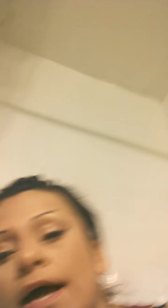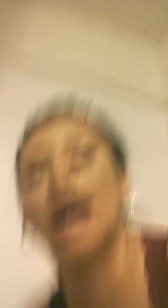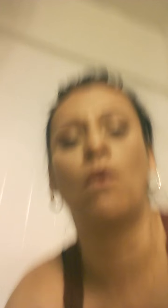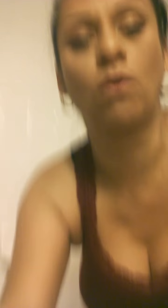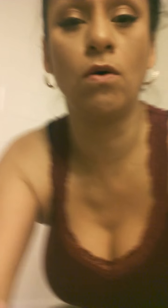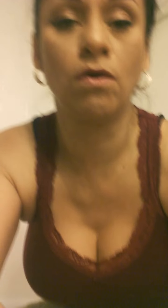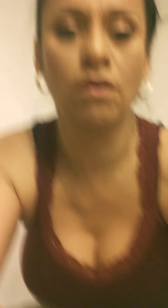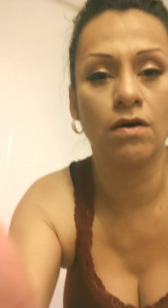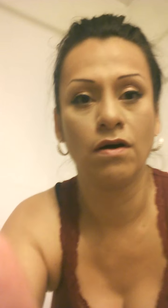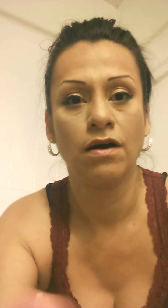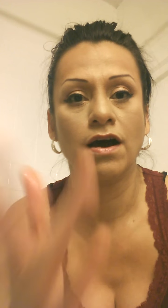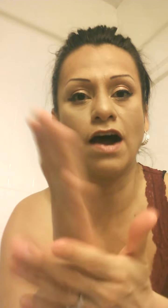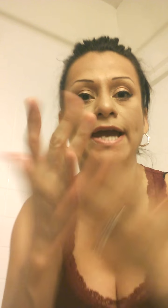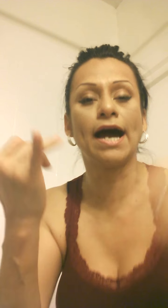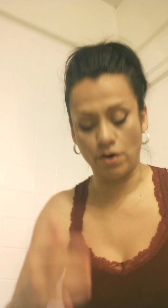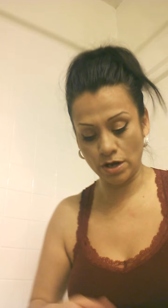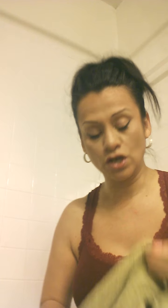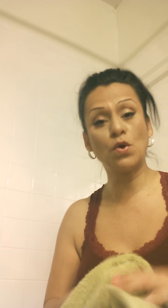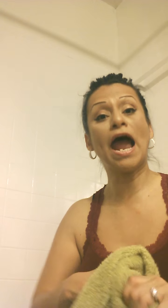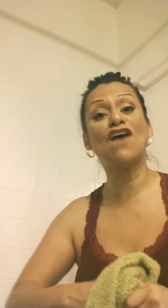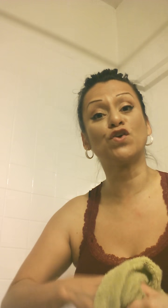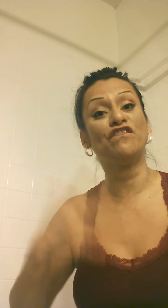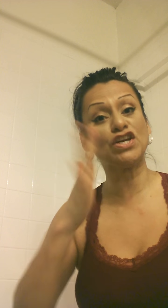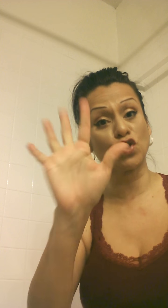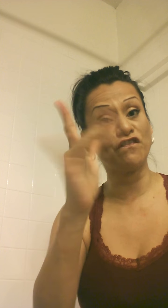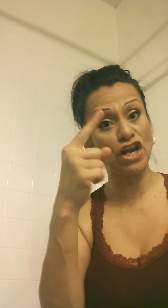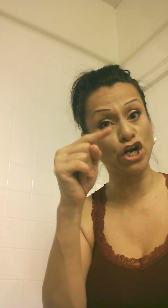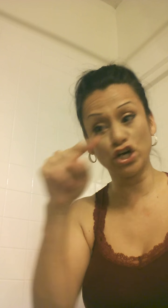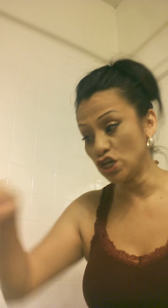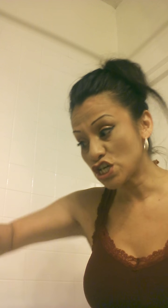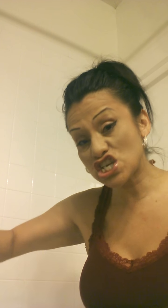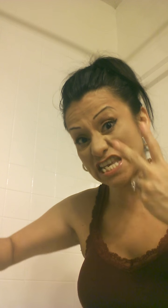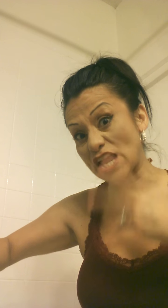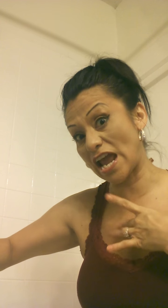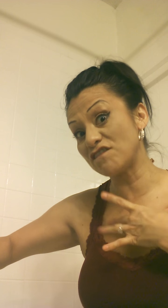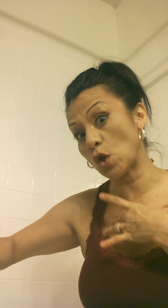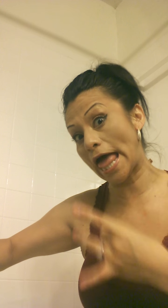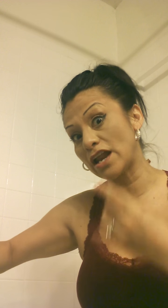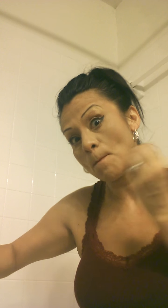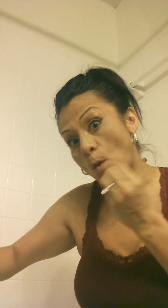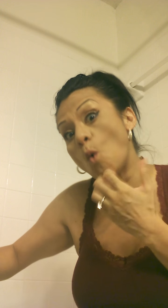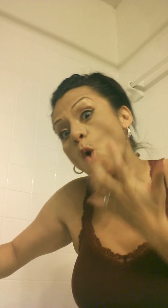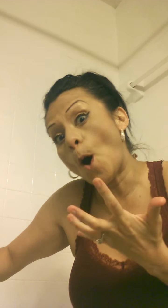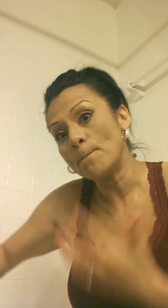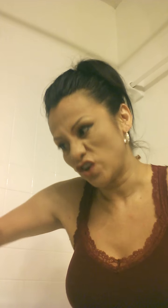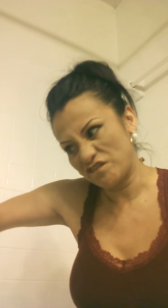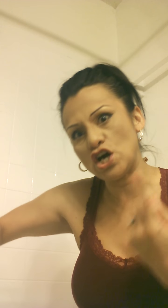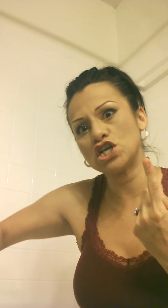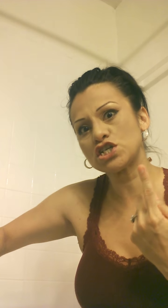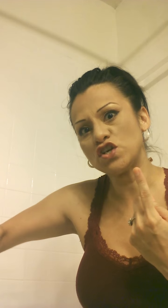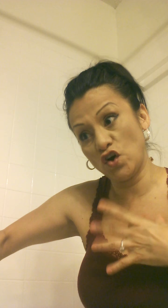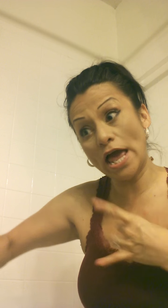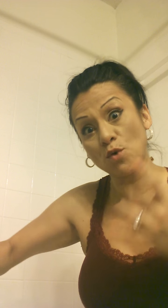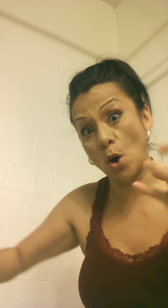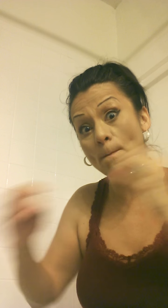Now, high now, you have your feet, your finger. See, you have your leg more warm first. Your leg will